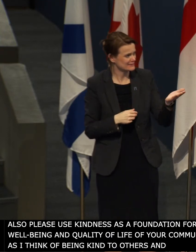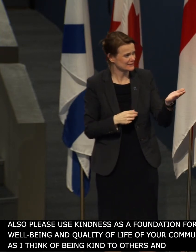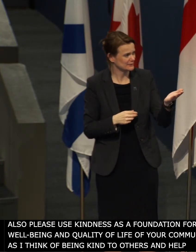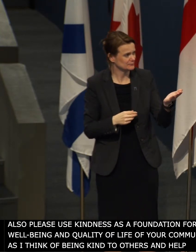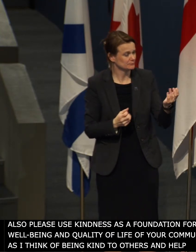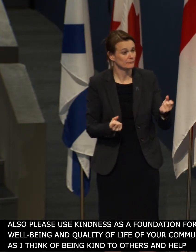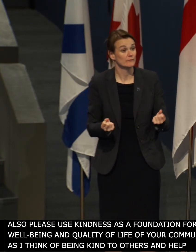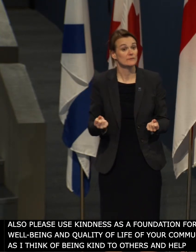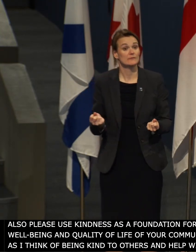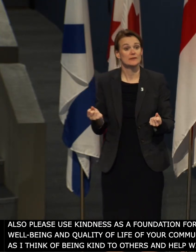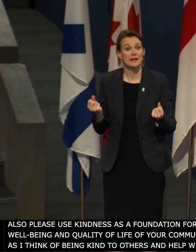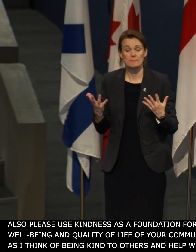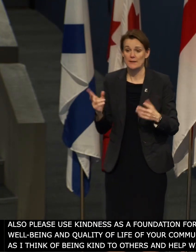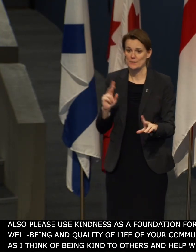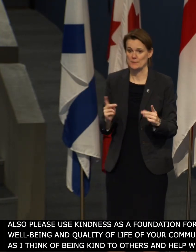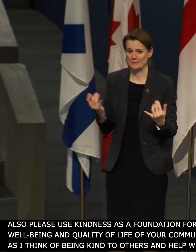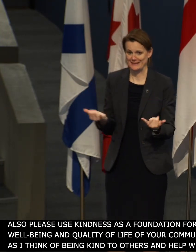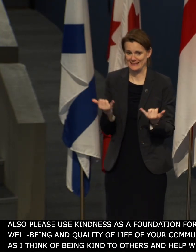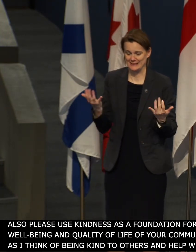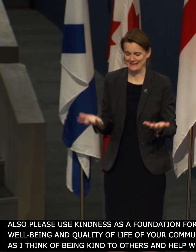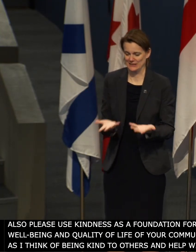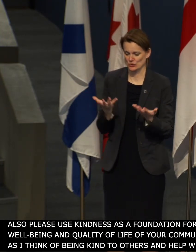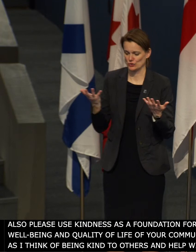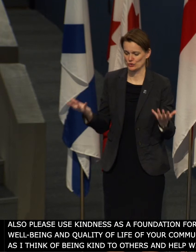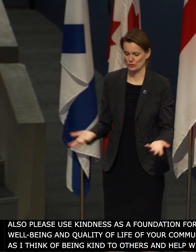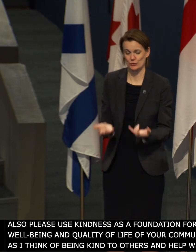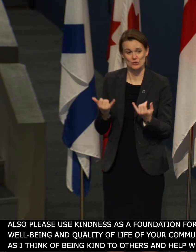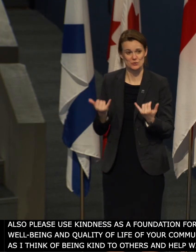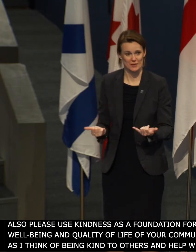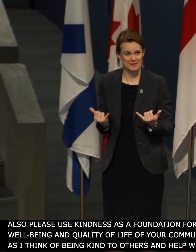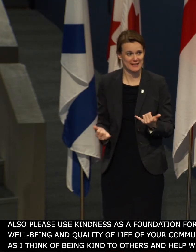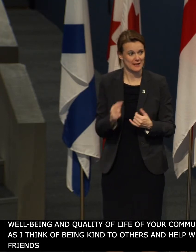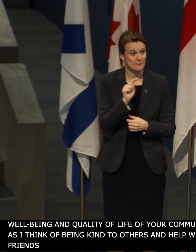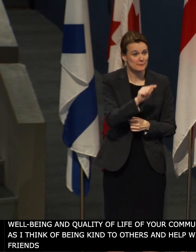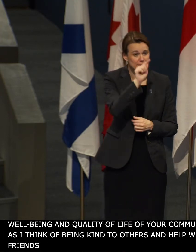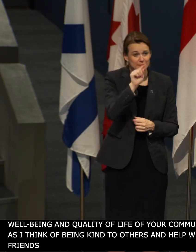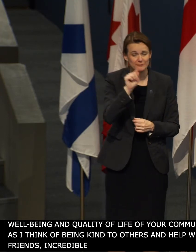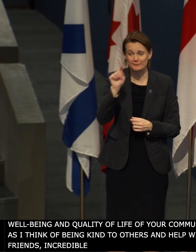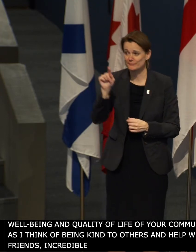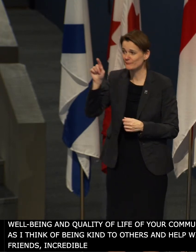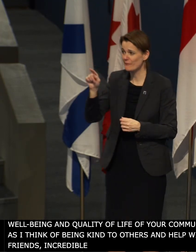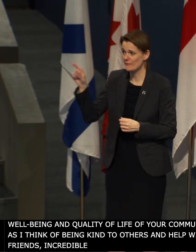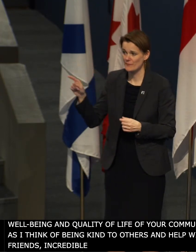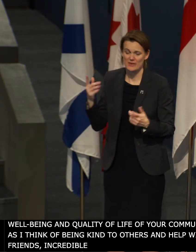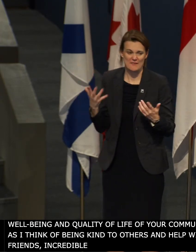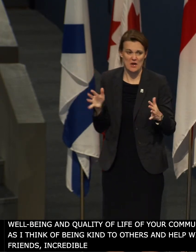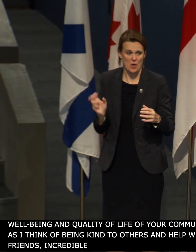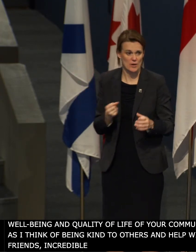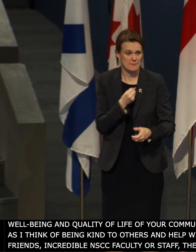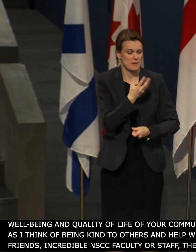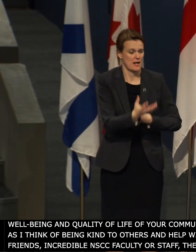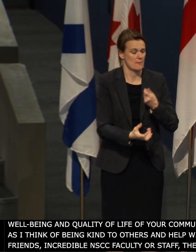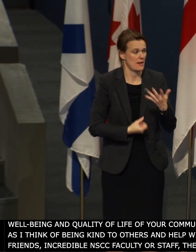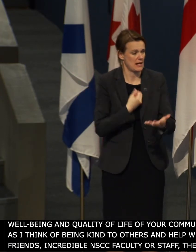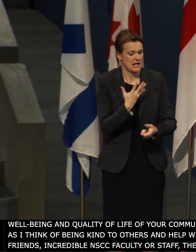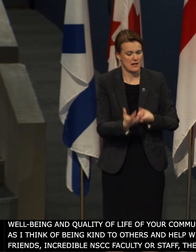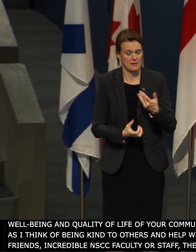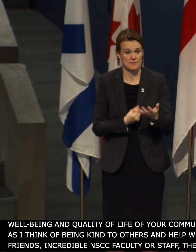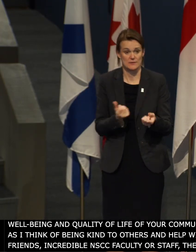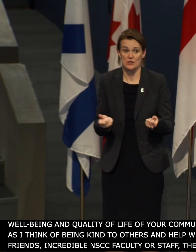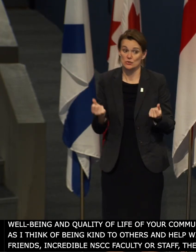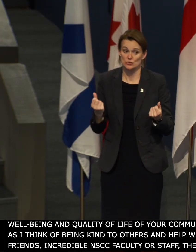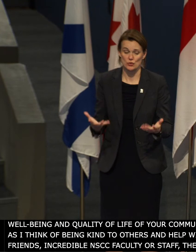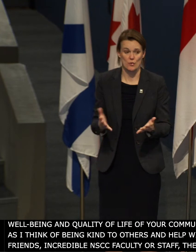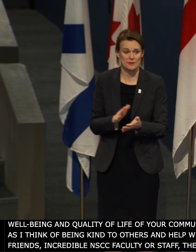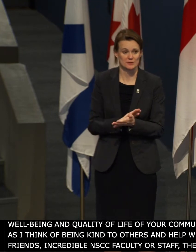graduates, there are people who are joining us this afternoon who have shown you kindness during your studies. And to the audience, I want